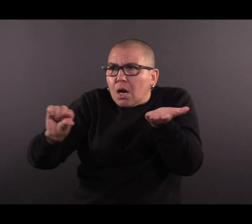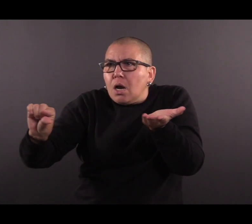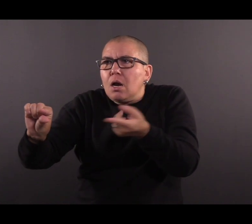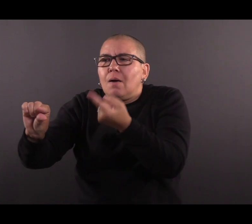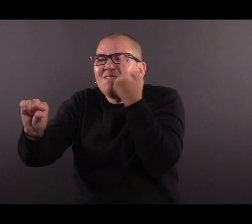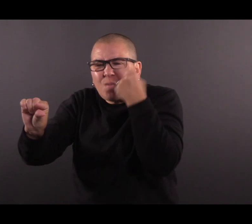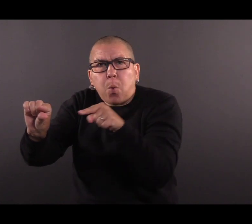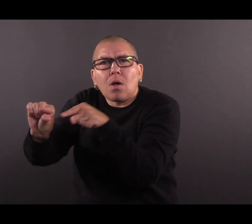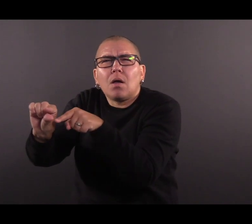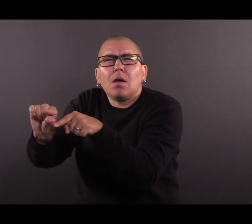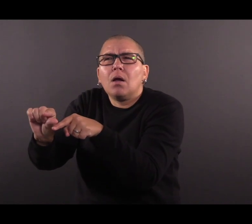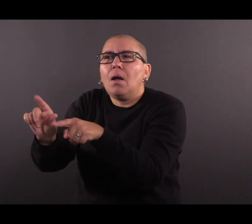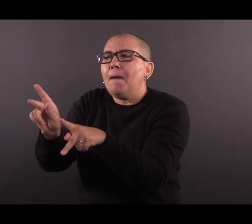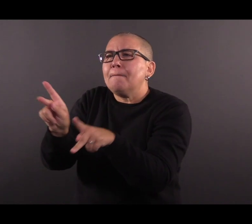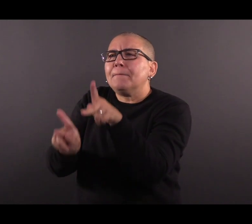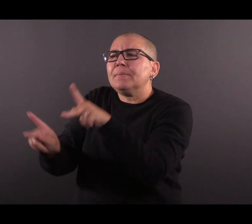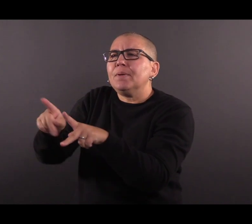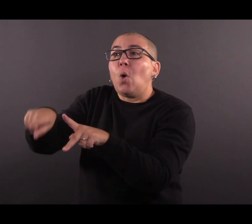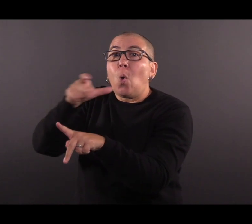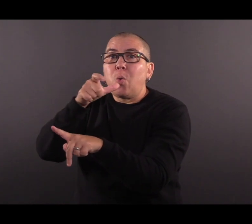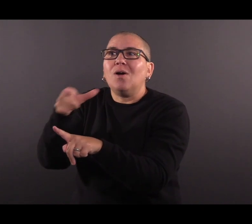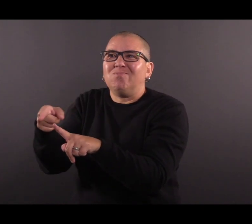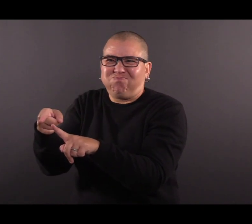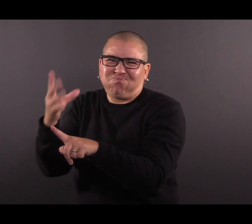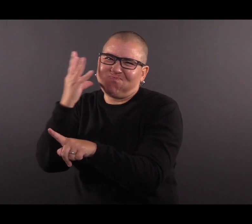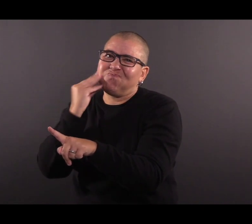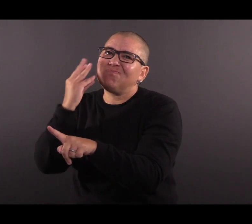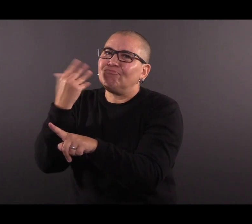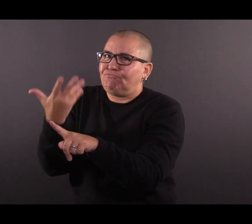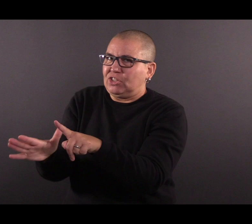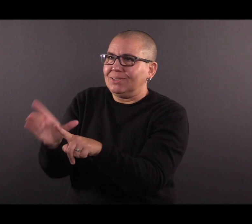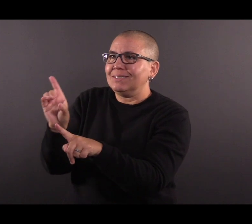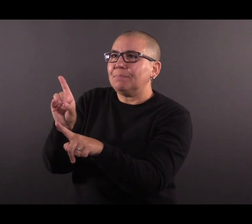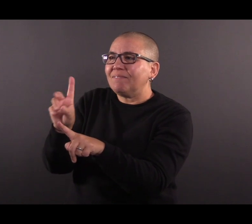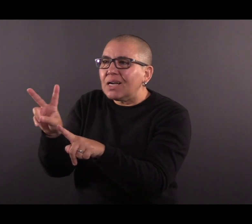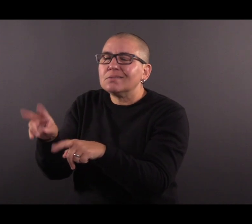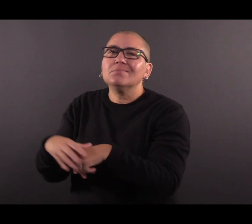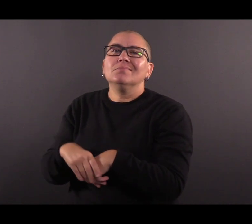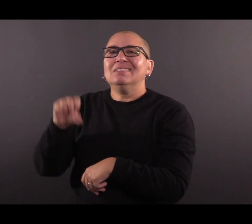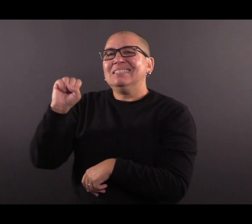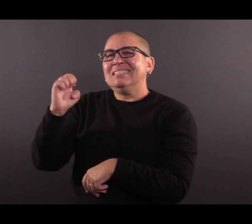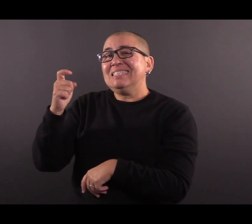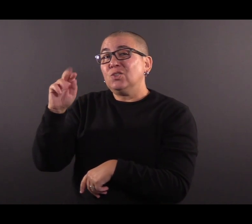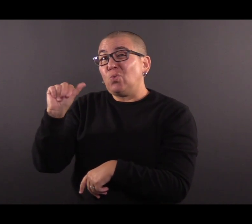dating violence, sexual assault, stalking, and human trafficking.